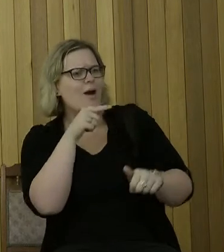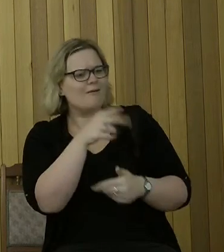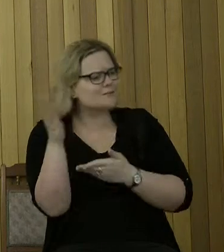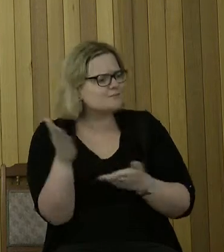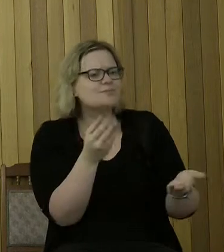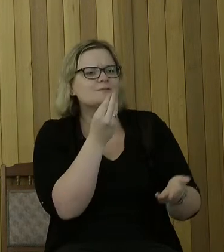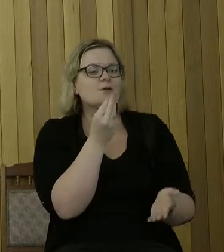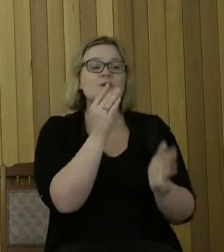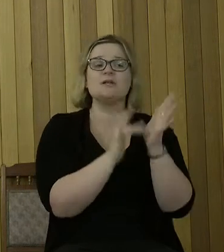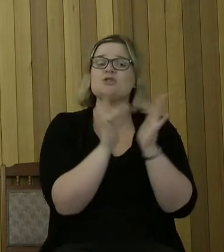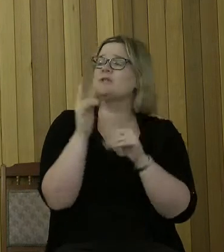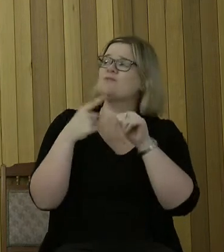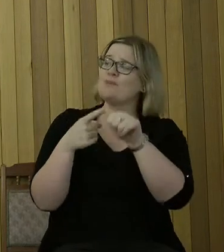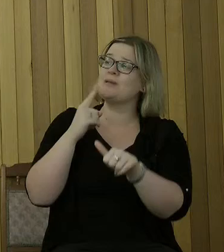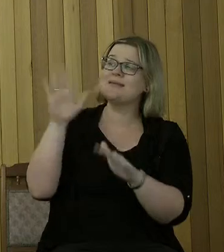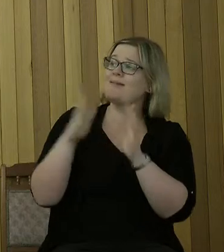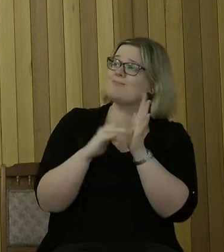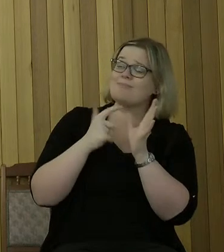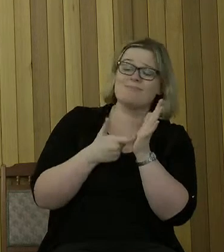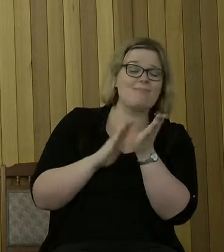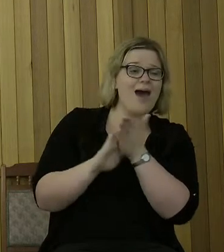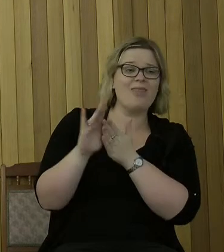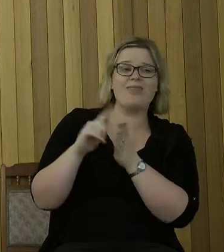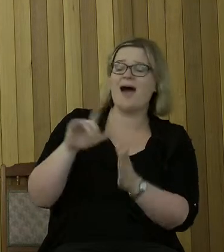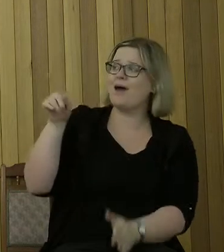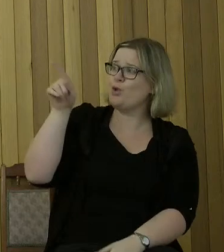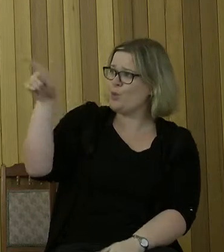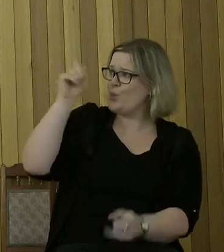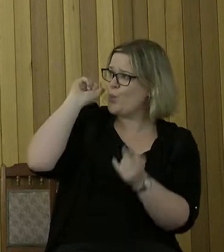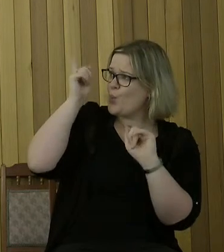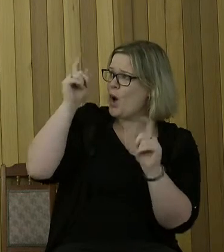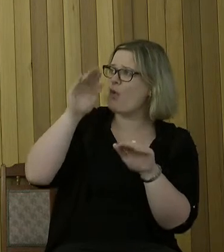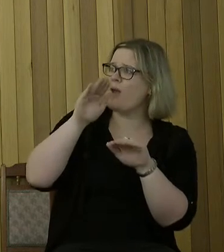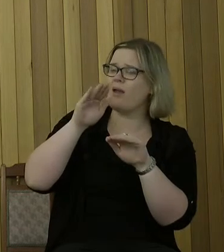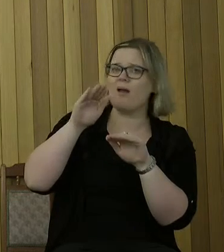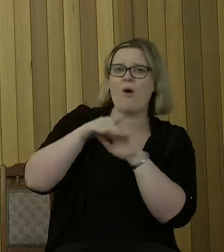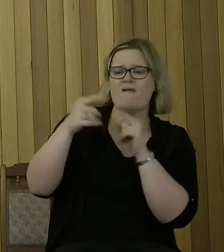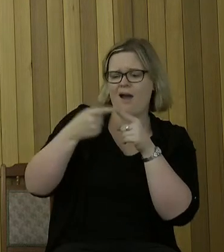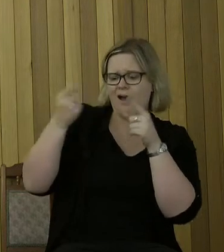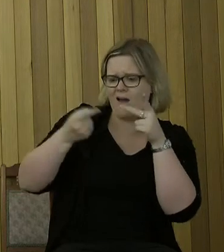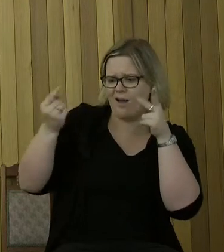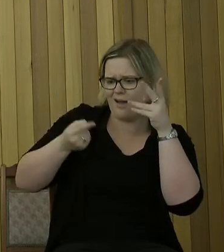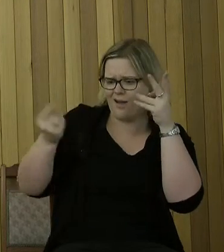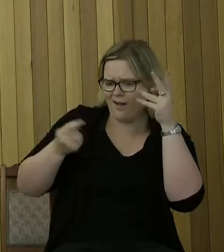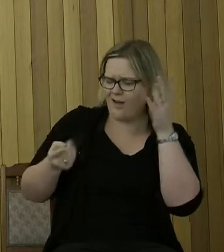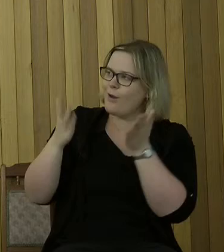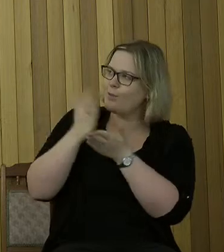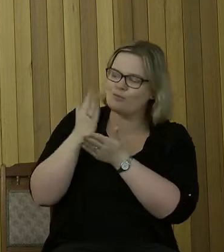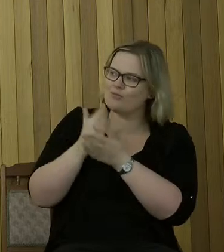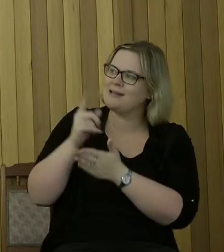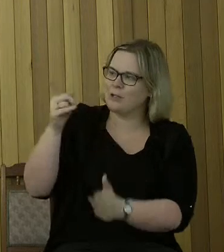And Jesus answered and said to her, Martha, Martha, you're worried and troubled about many things, but one thing is